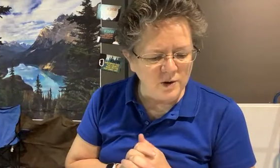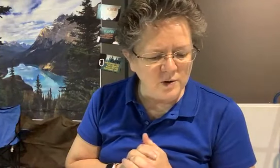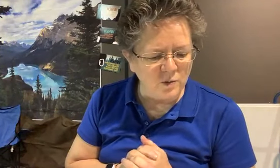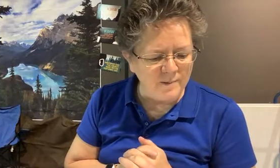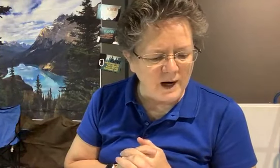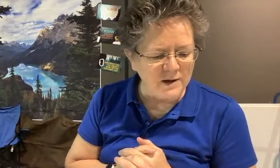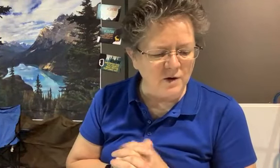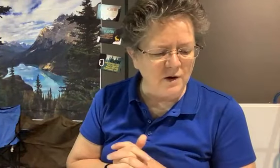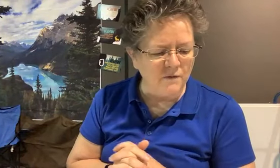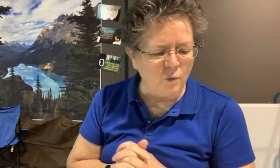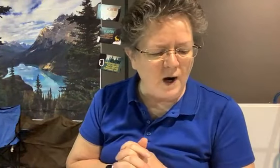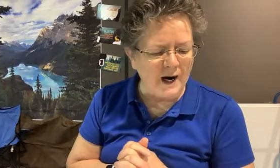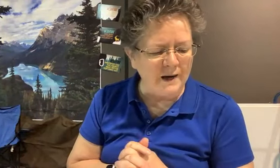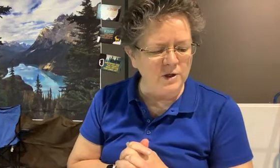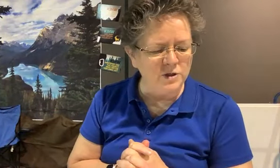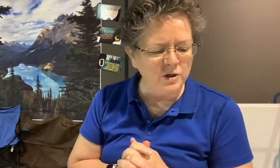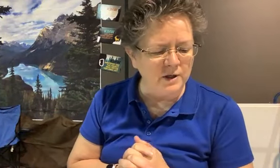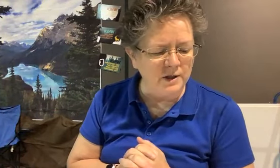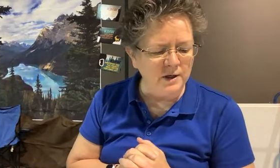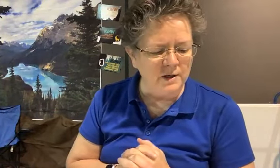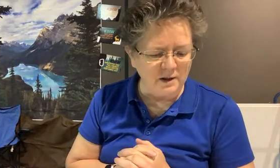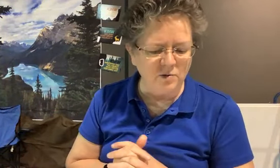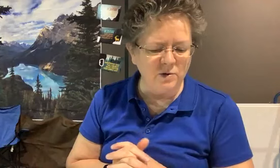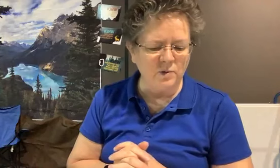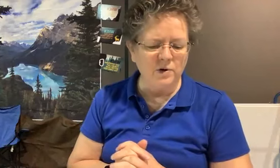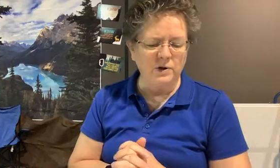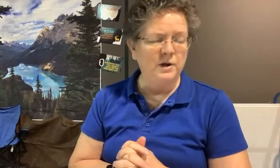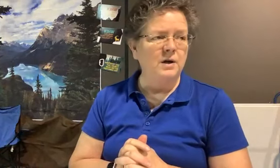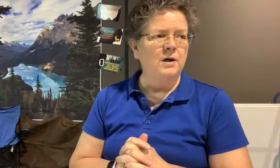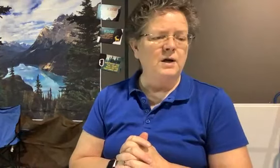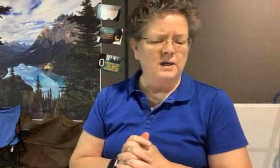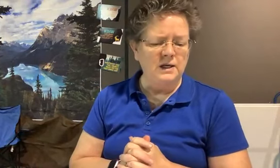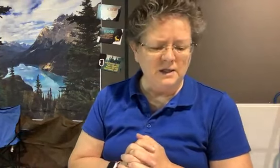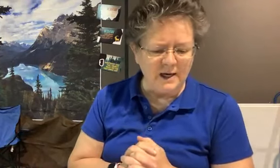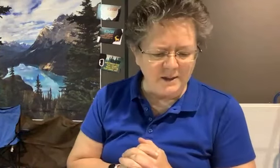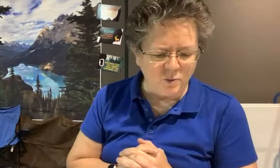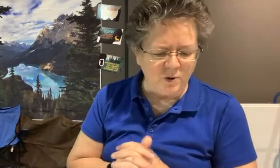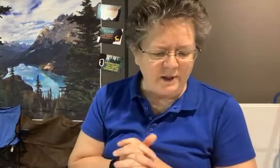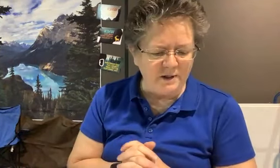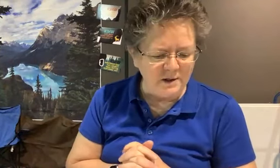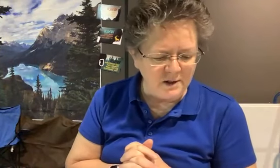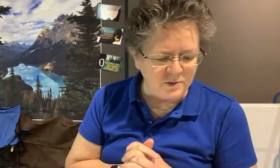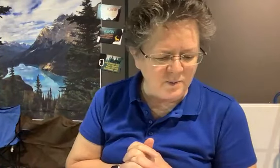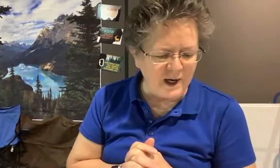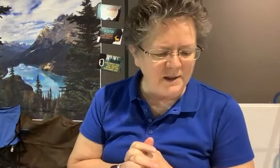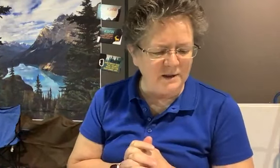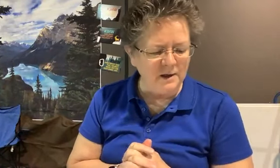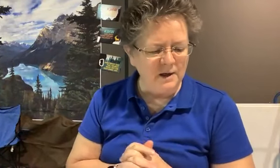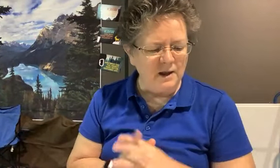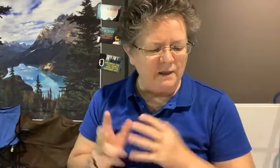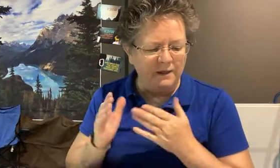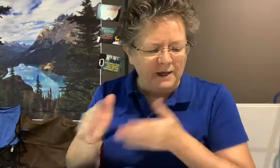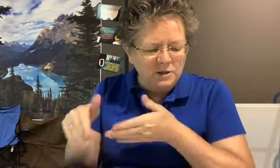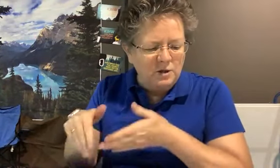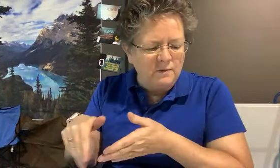historical reminder of why we should ignore the world and heed God's warning. He's reminding this